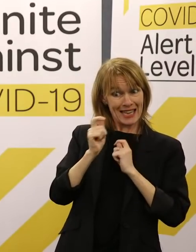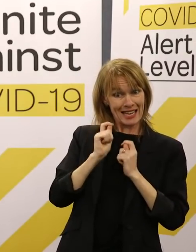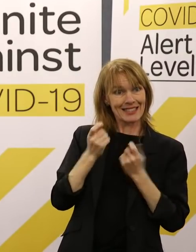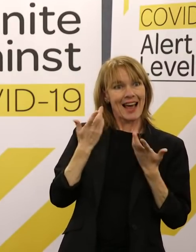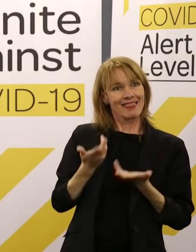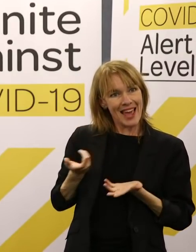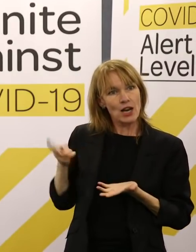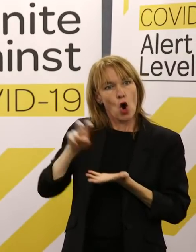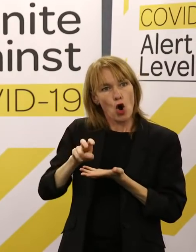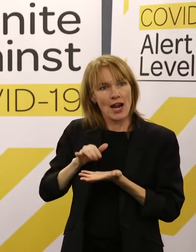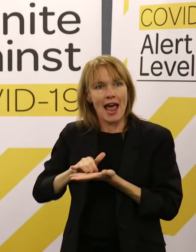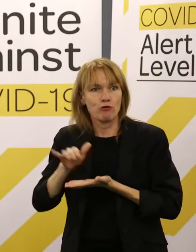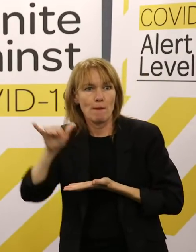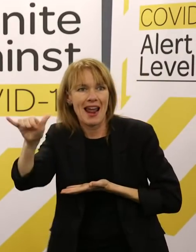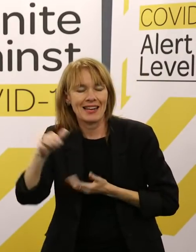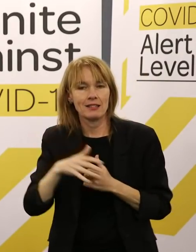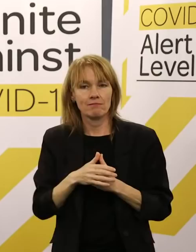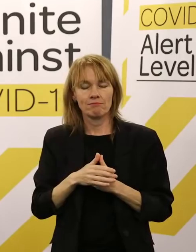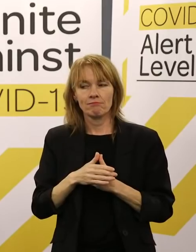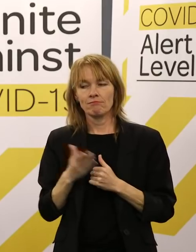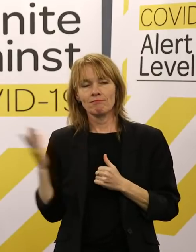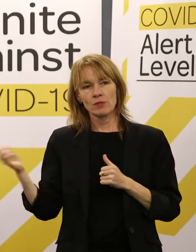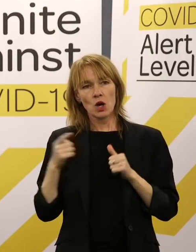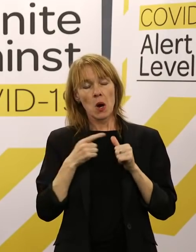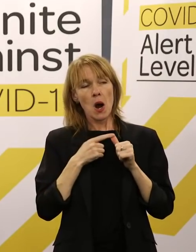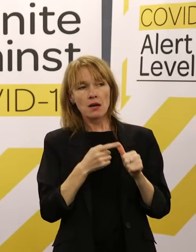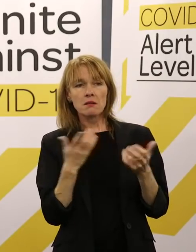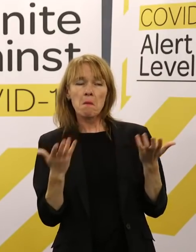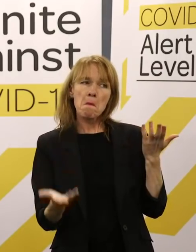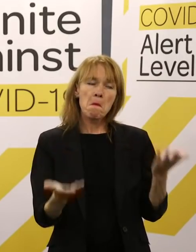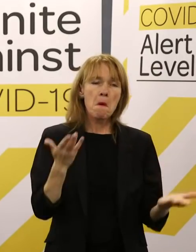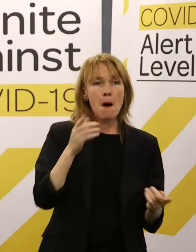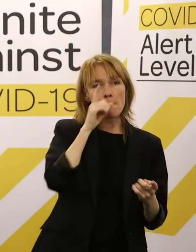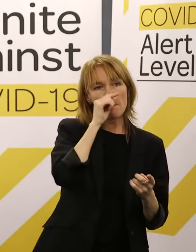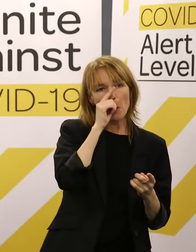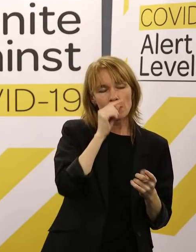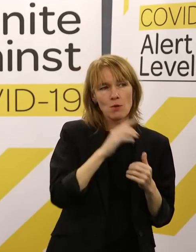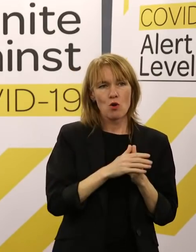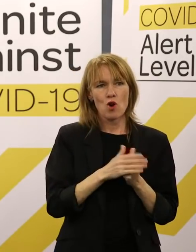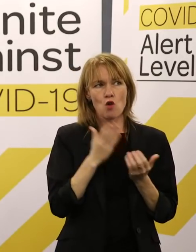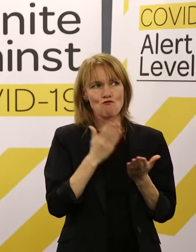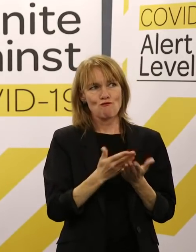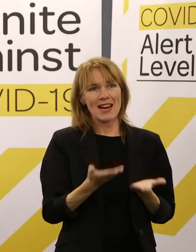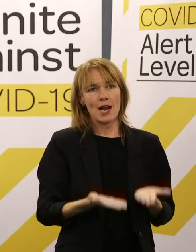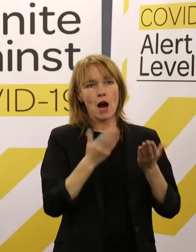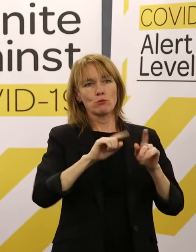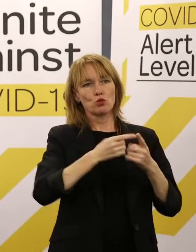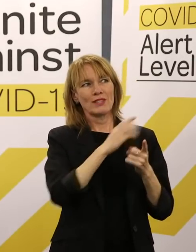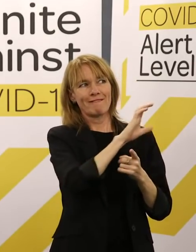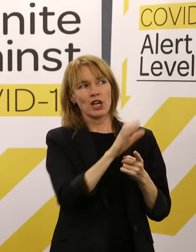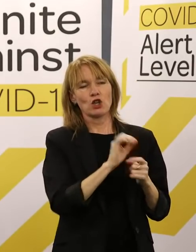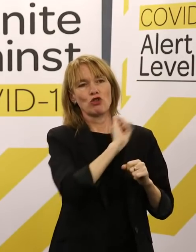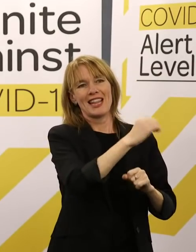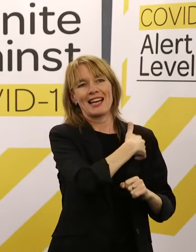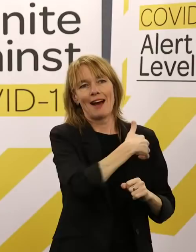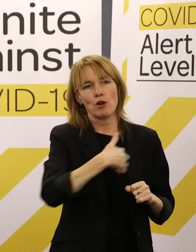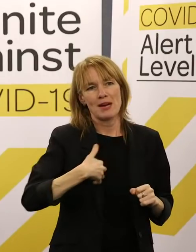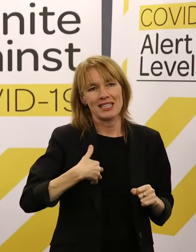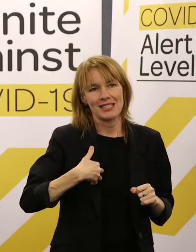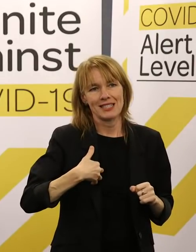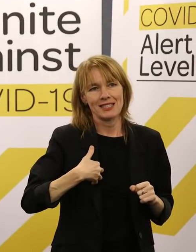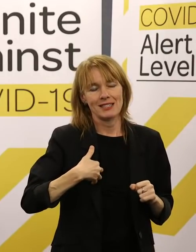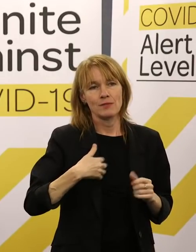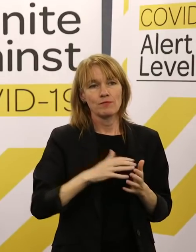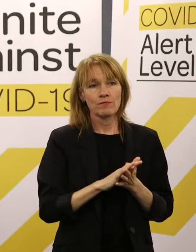possible but it's usually governments that ask that to happen rather than the airlines per se. So,